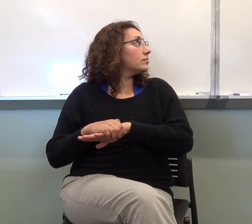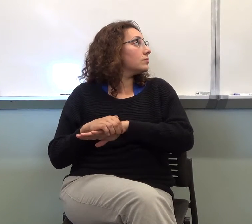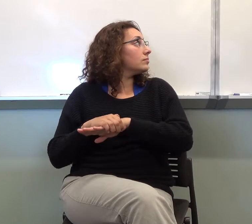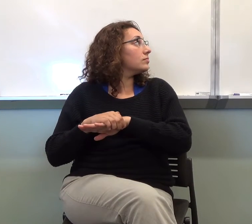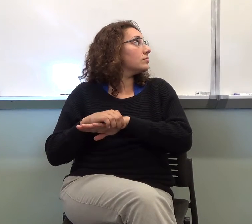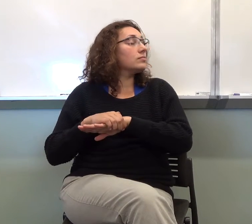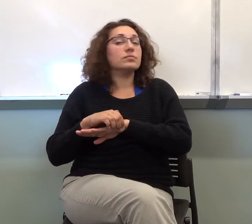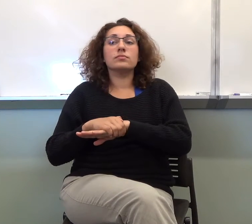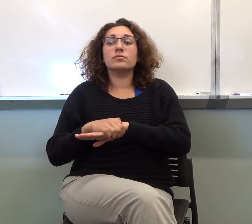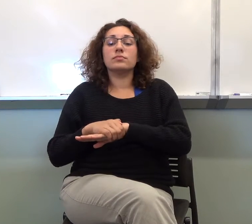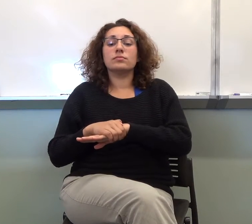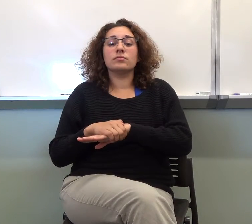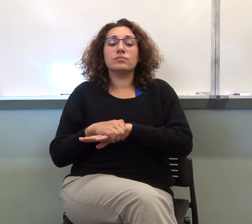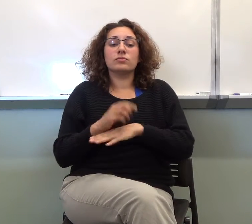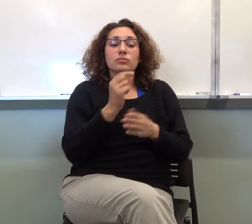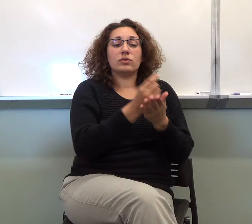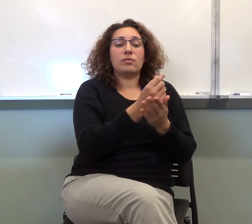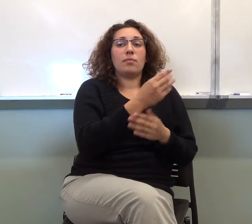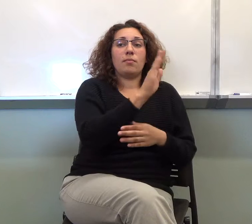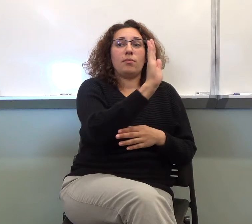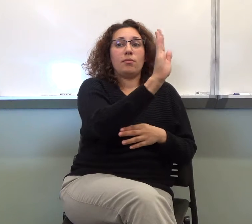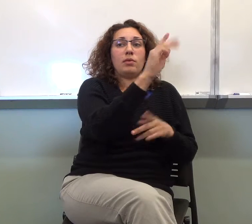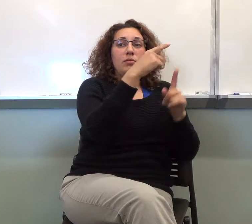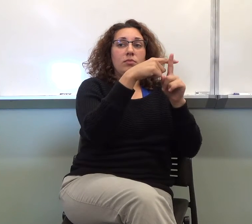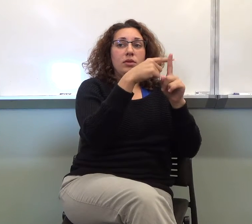And the grades were B plus, A,